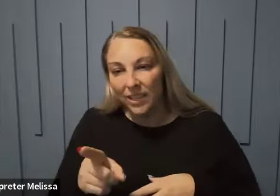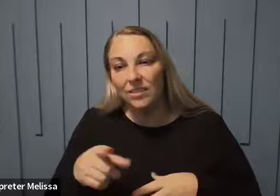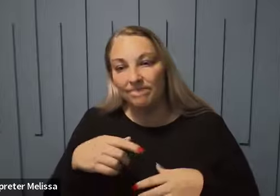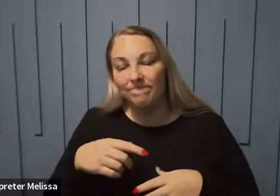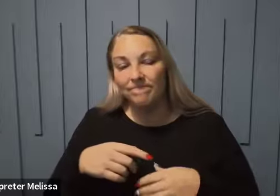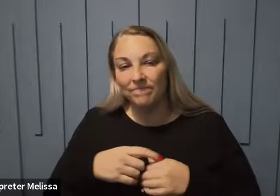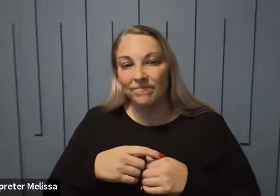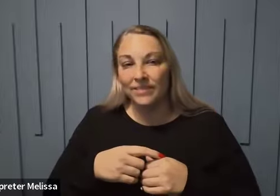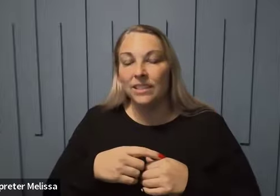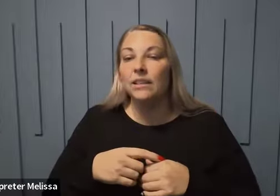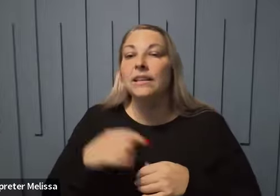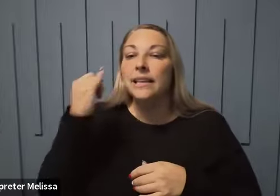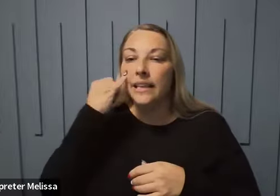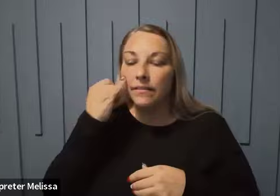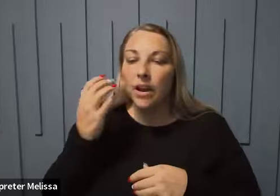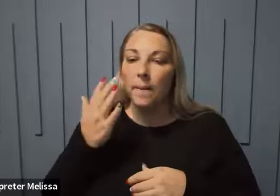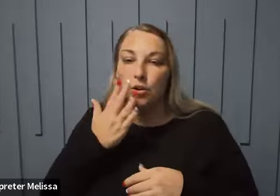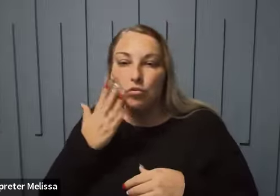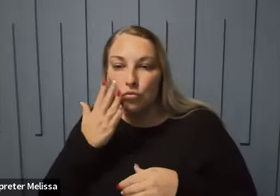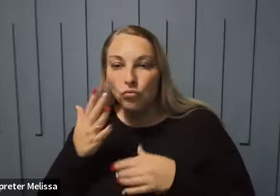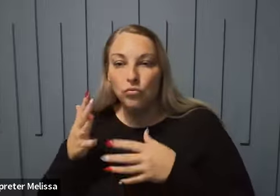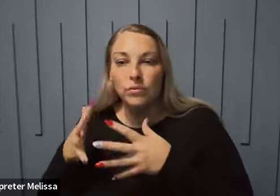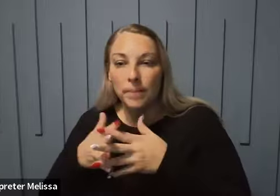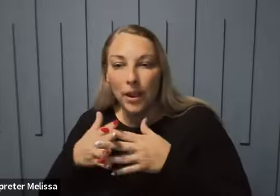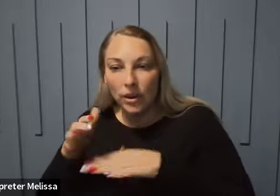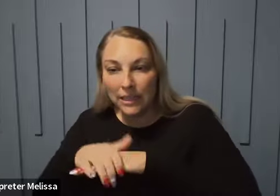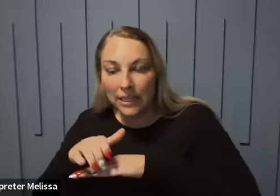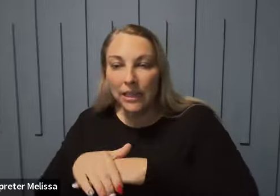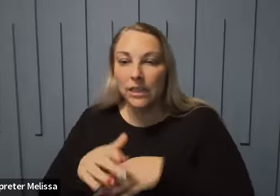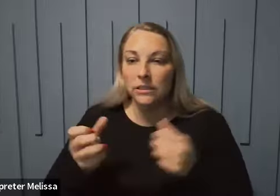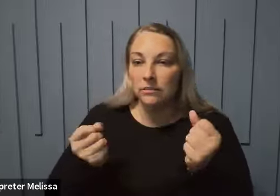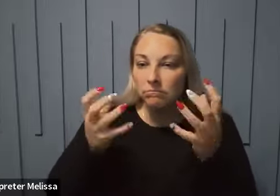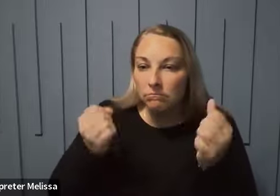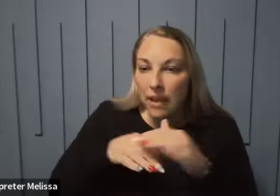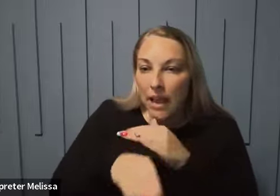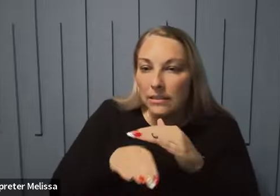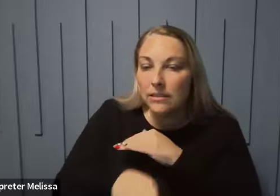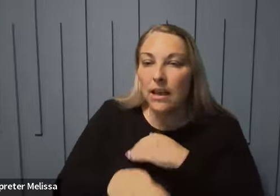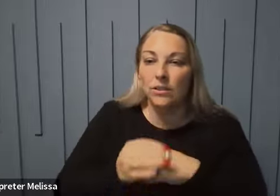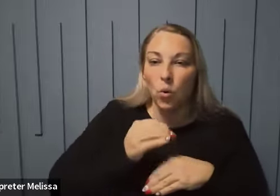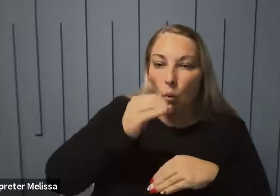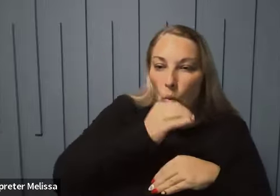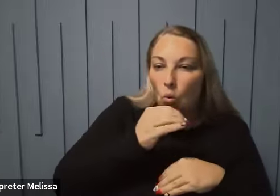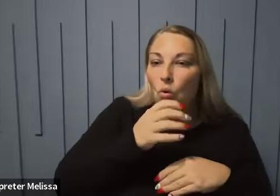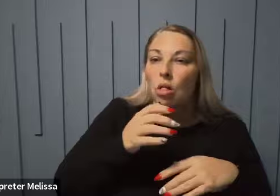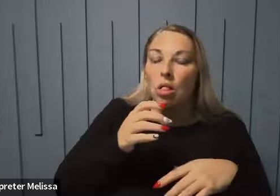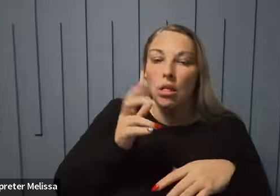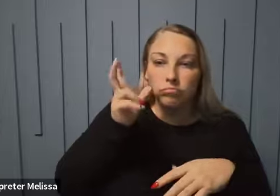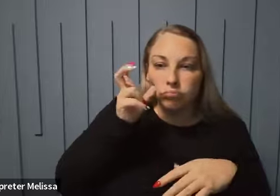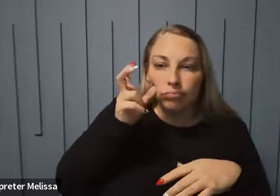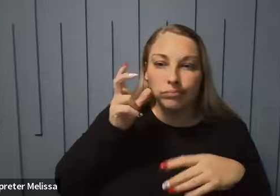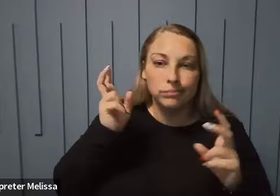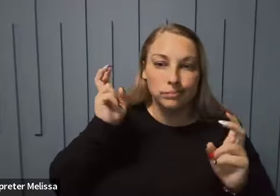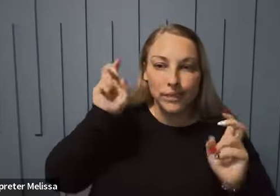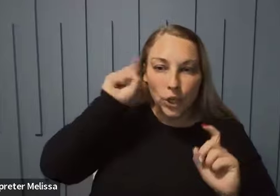So having cute American English, access to American Sign Language, great auditory or oral training and use of amplification